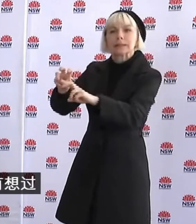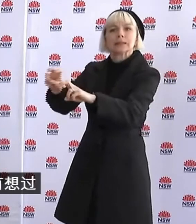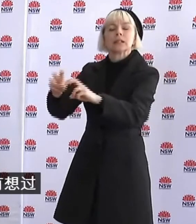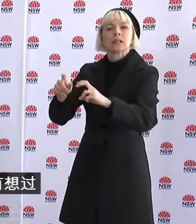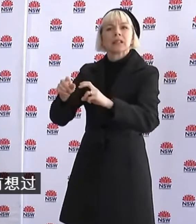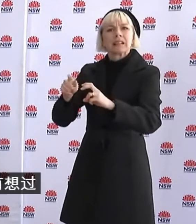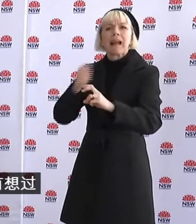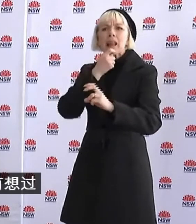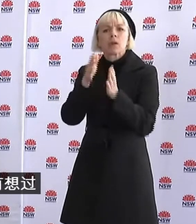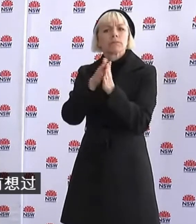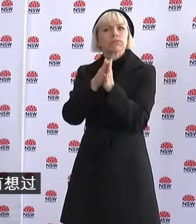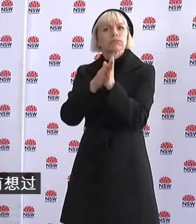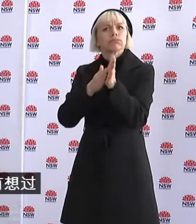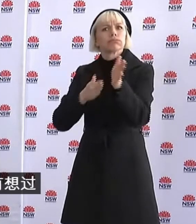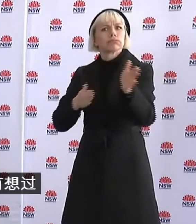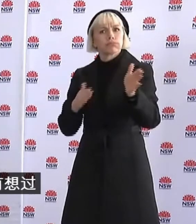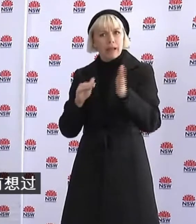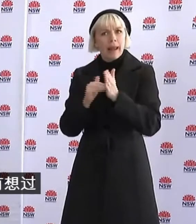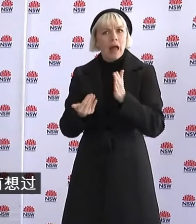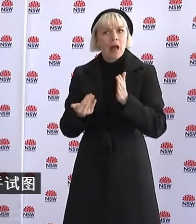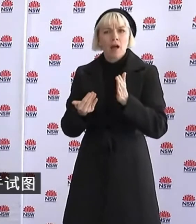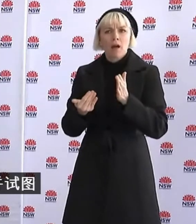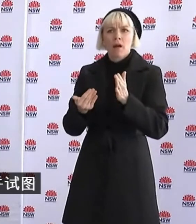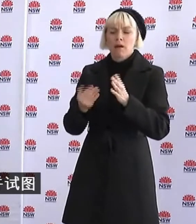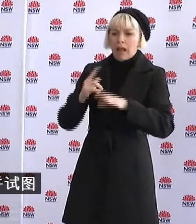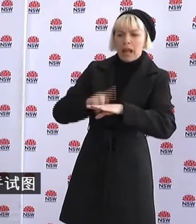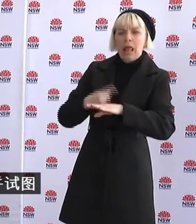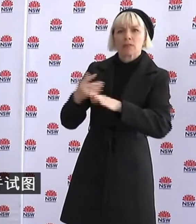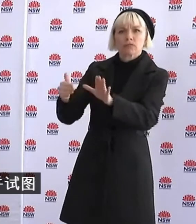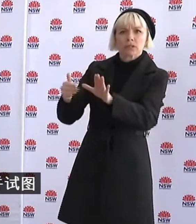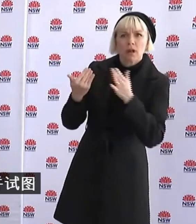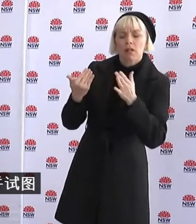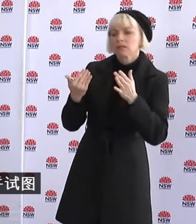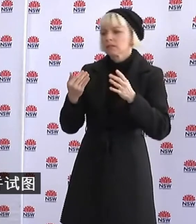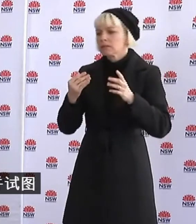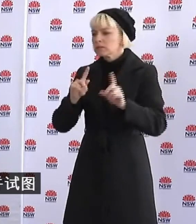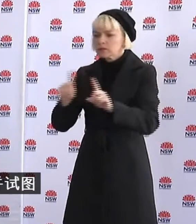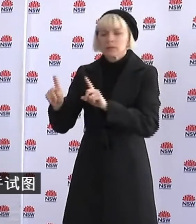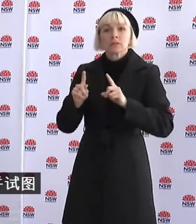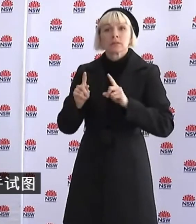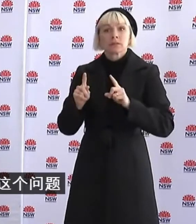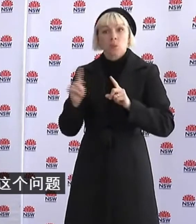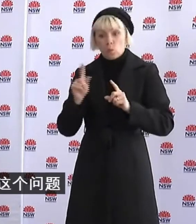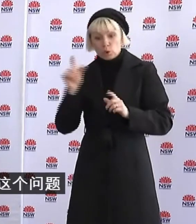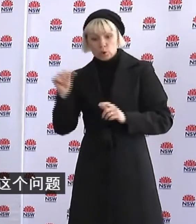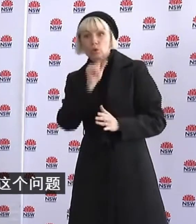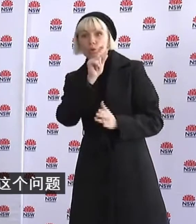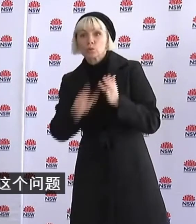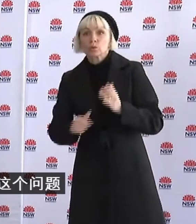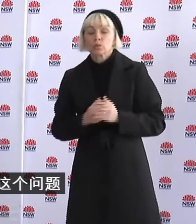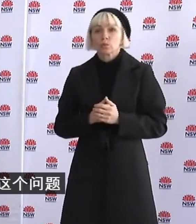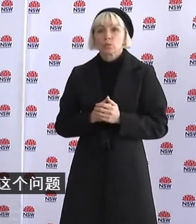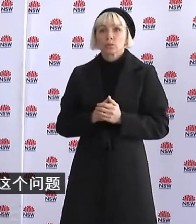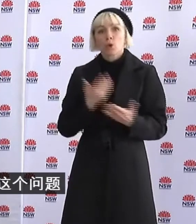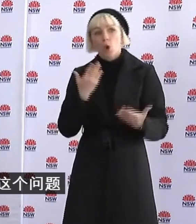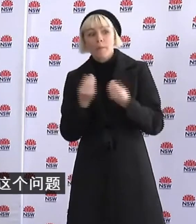do to combat this challenge? And have you thought about potentially enlisting help from other states and trying to combat this, particularly